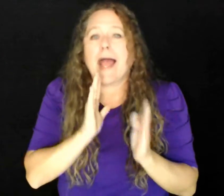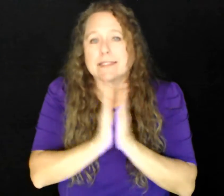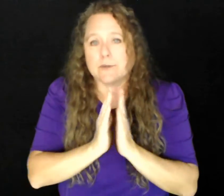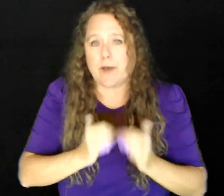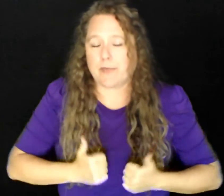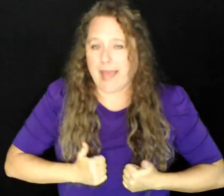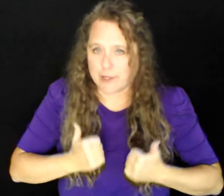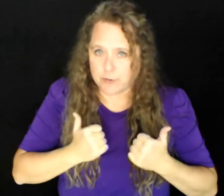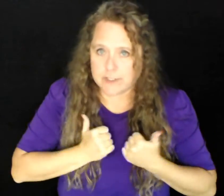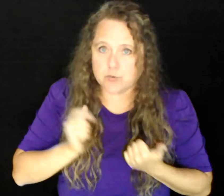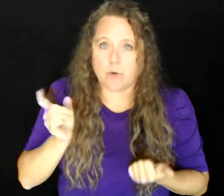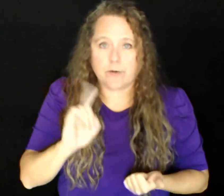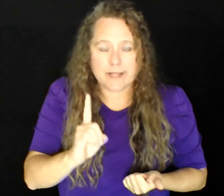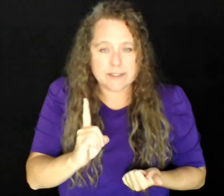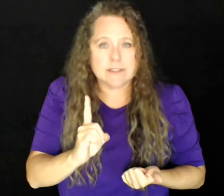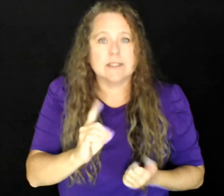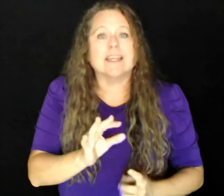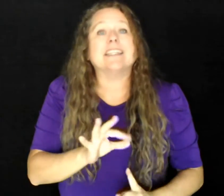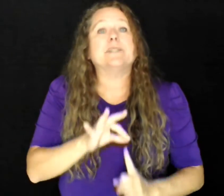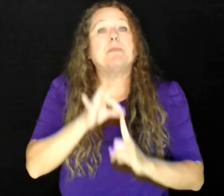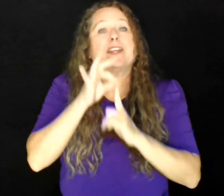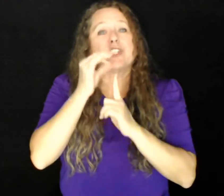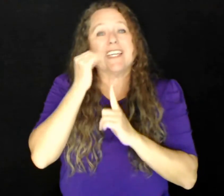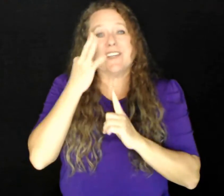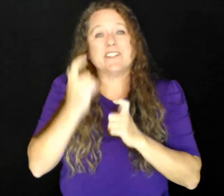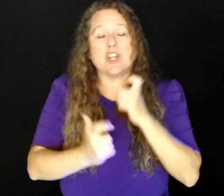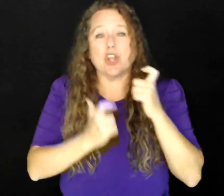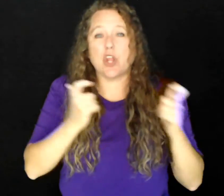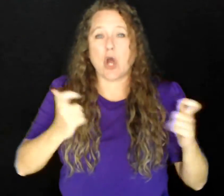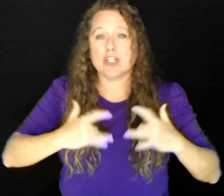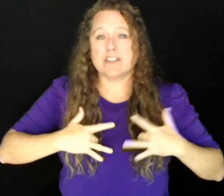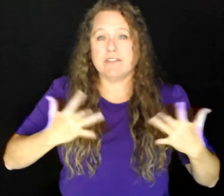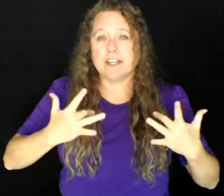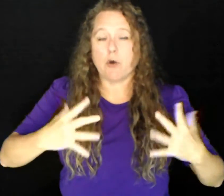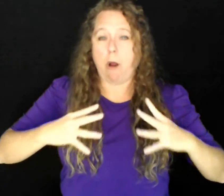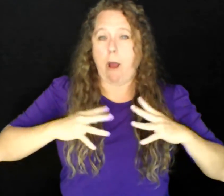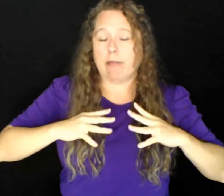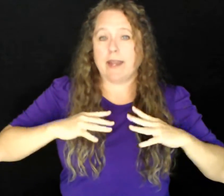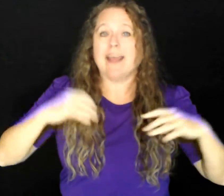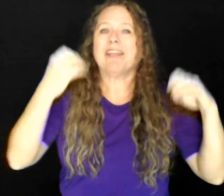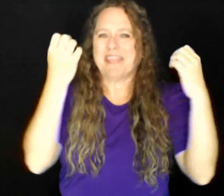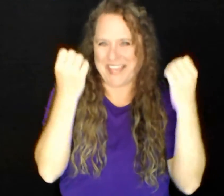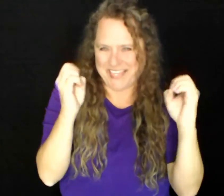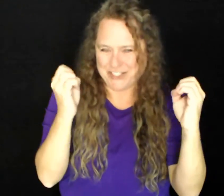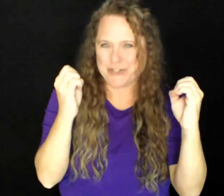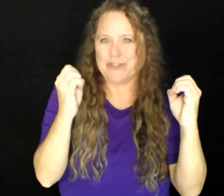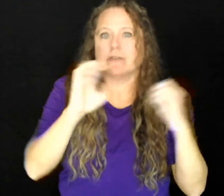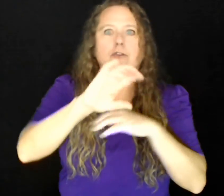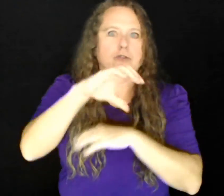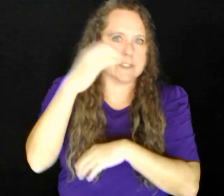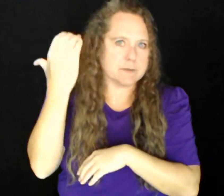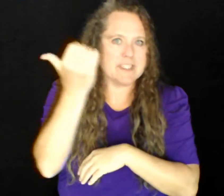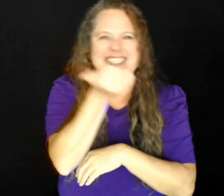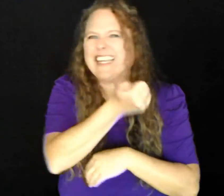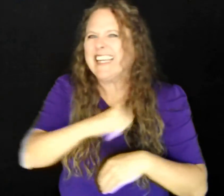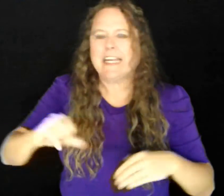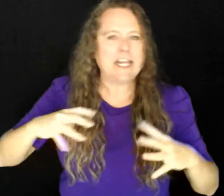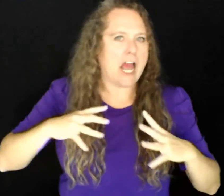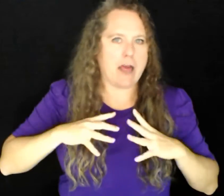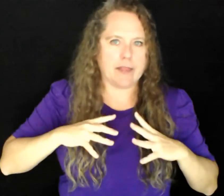Ask about the address, where it is, especially if it's a large event or holiday like Easter, Christmas, any